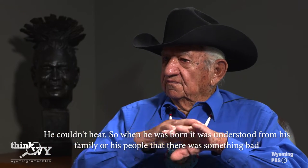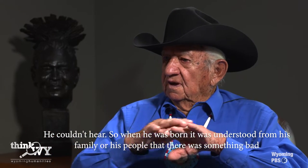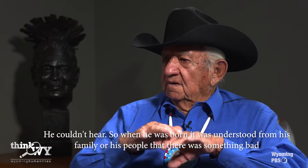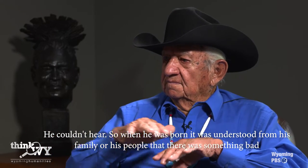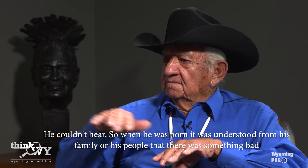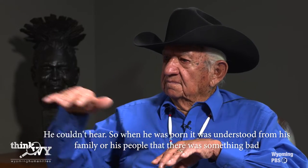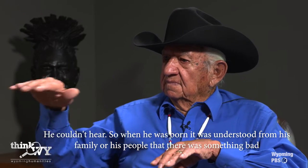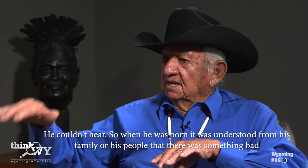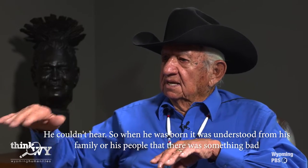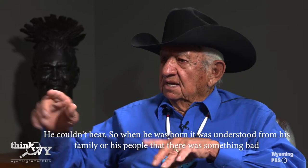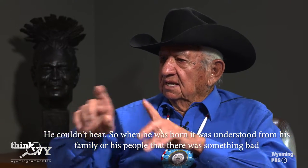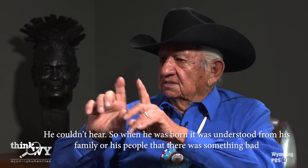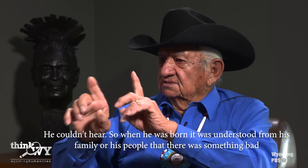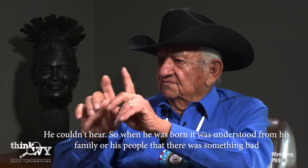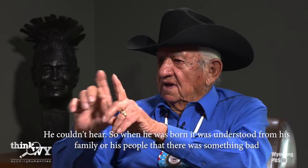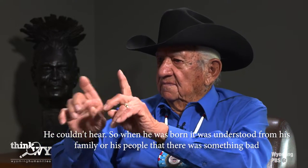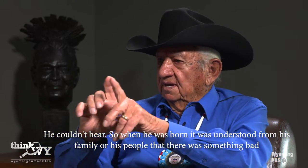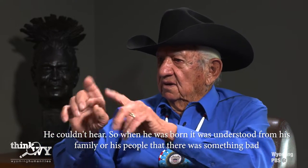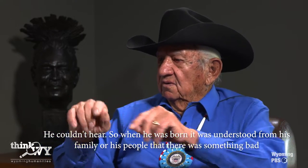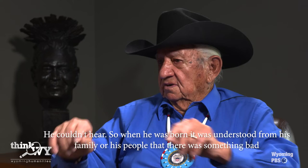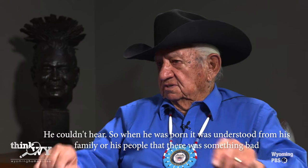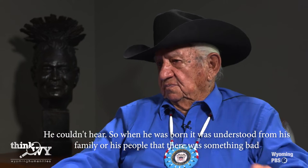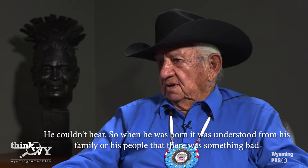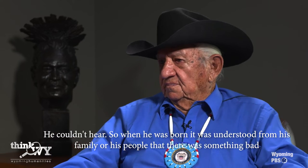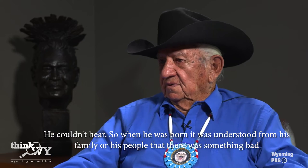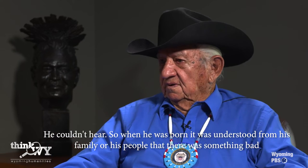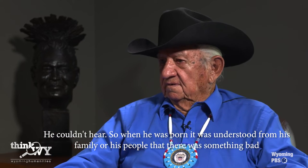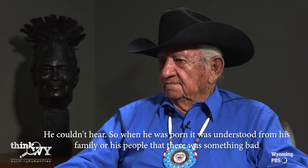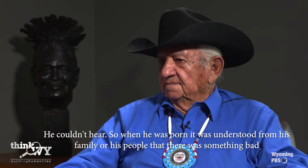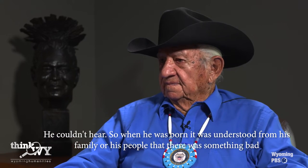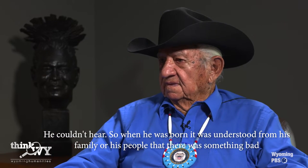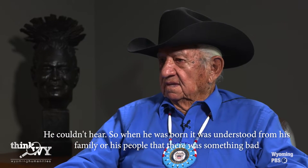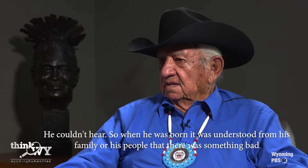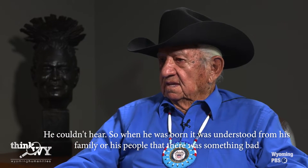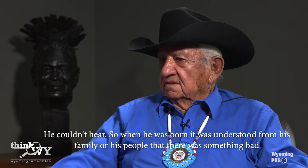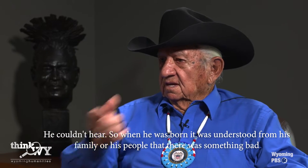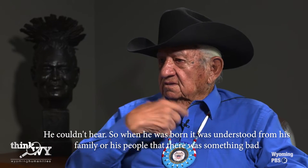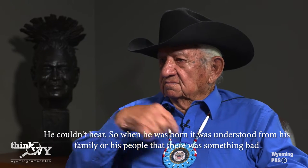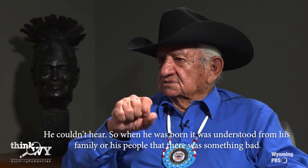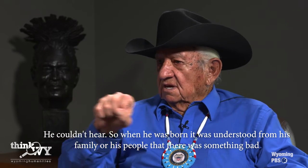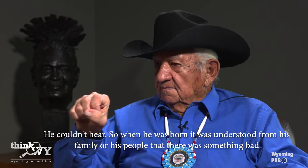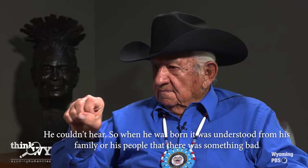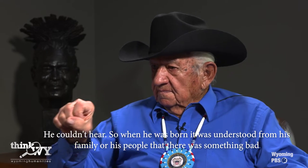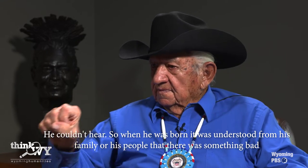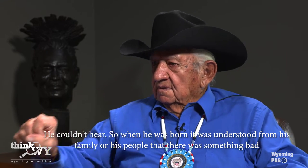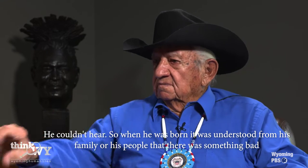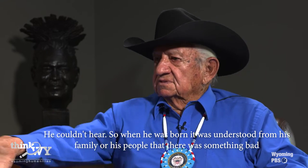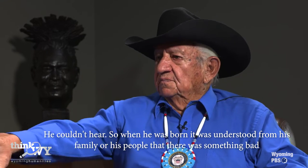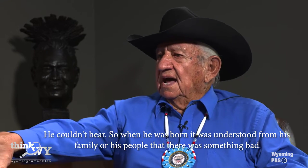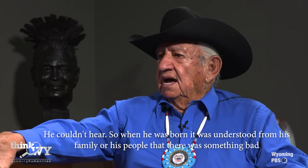from his family or his people that there was something that was bad.